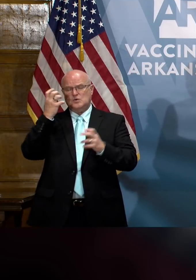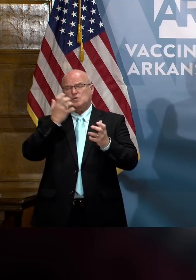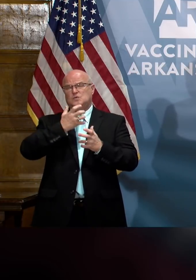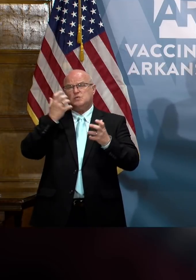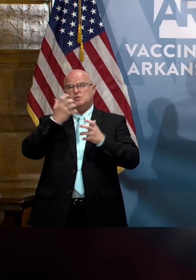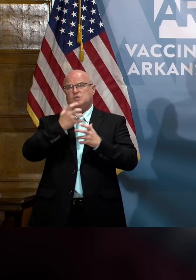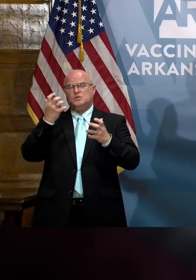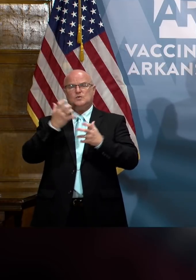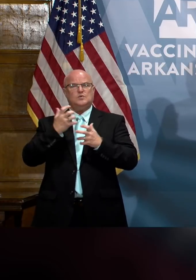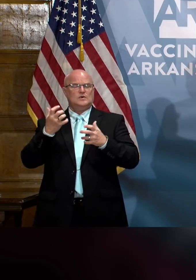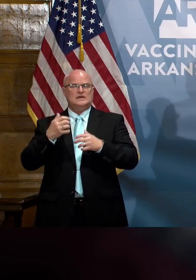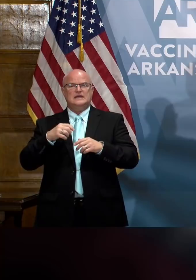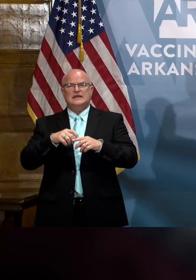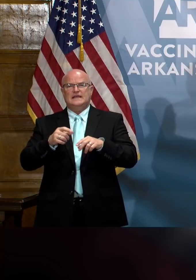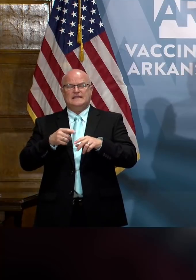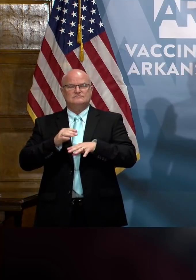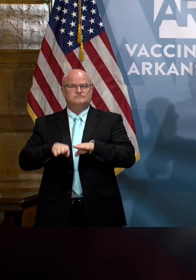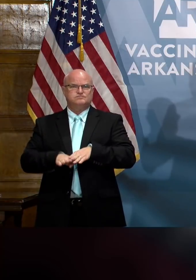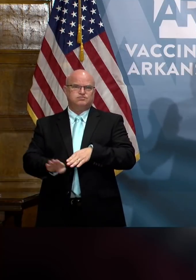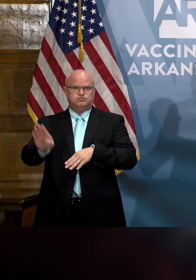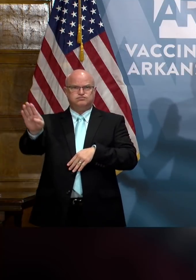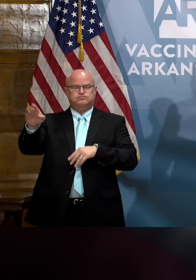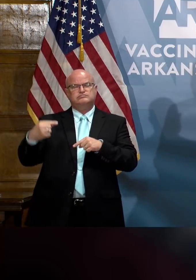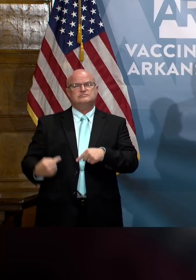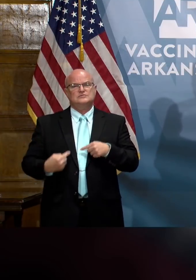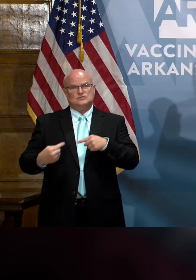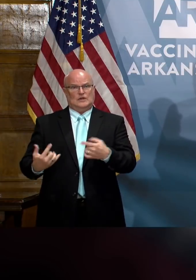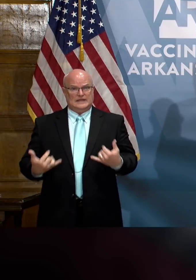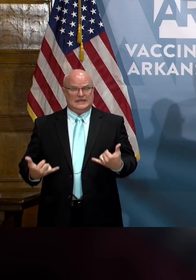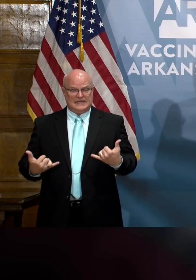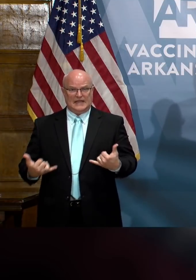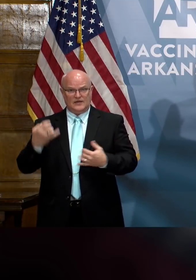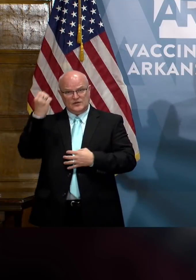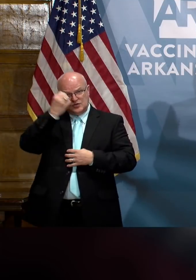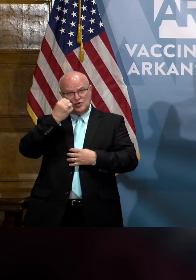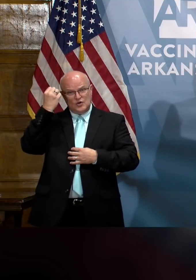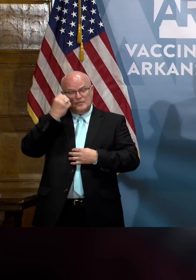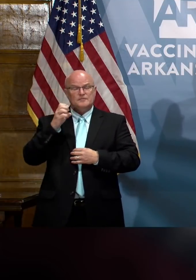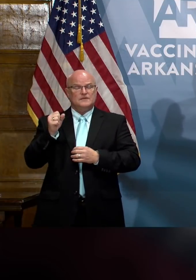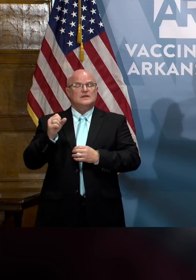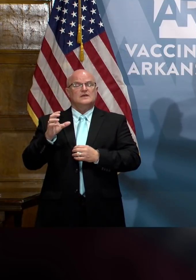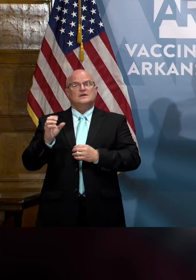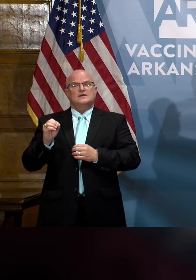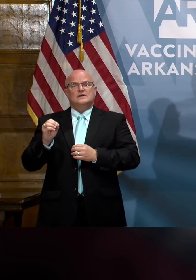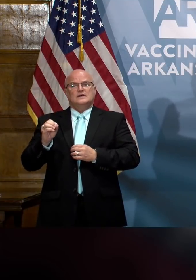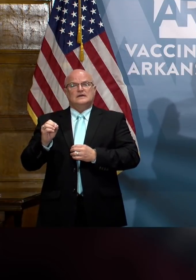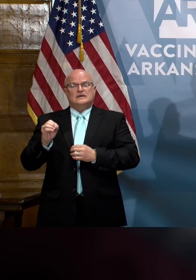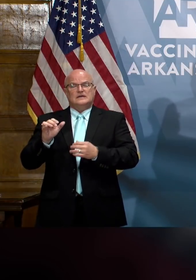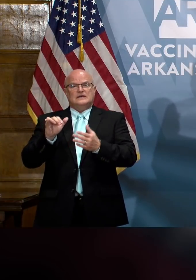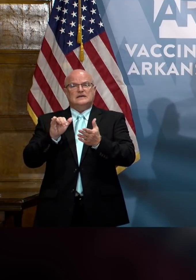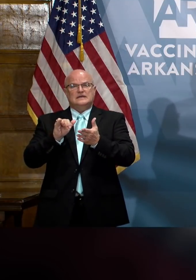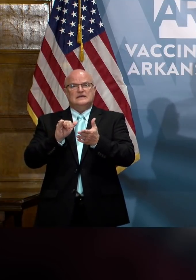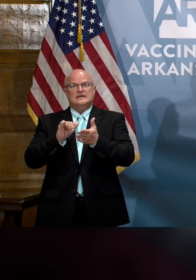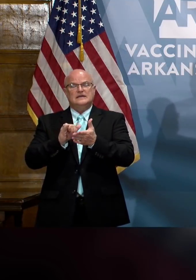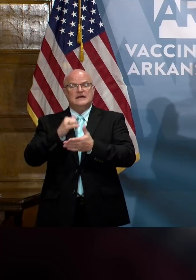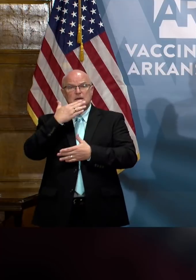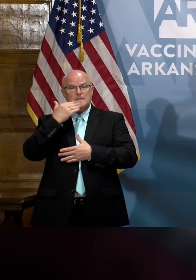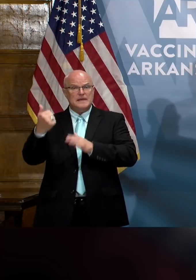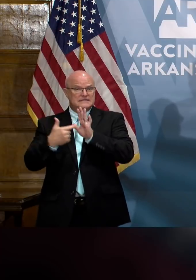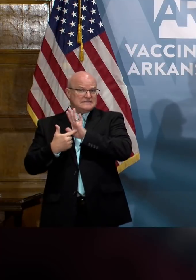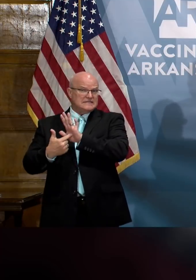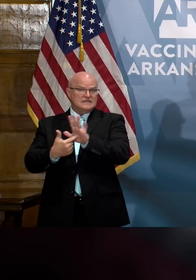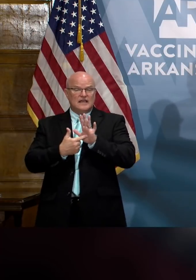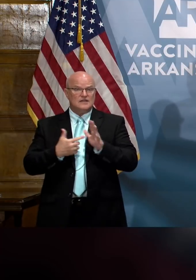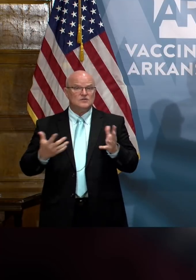been ahead of us in terms of trend lines, and they're struggling now. And so The best